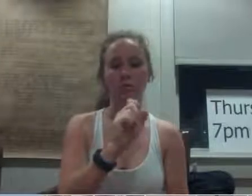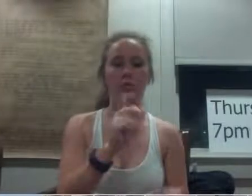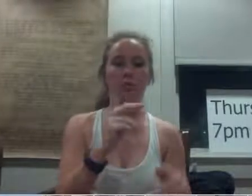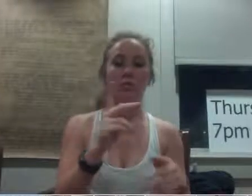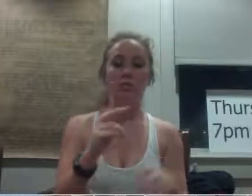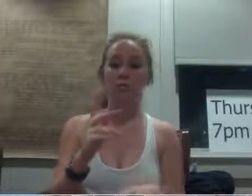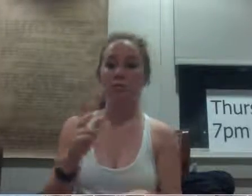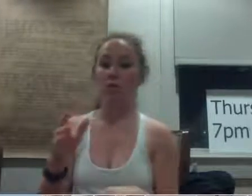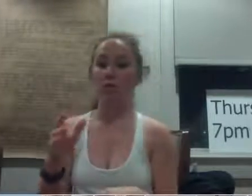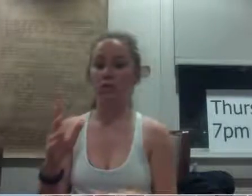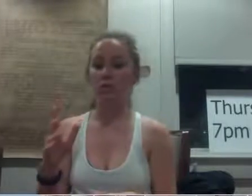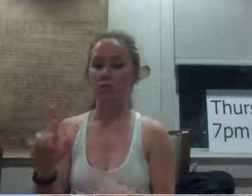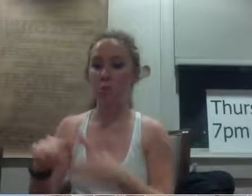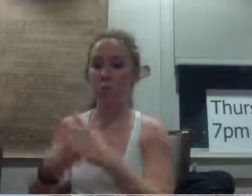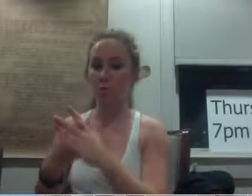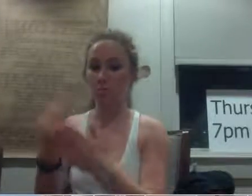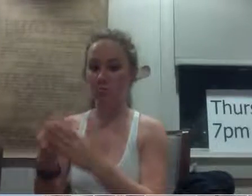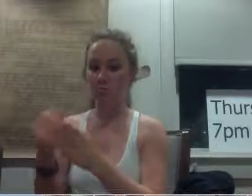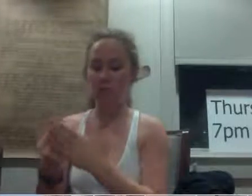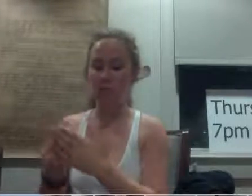the interest